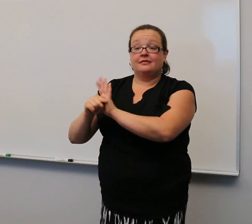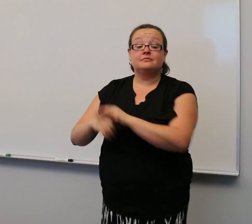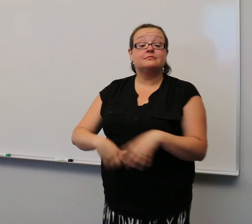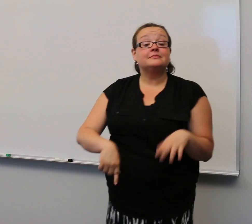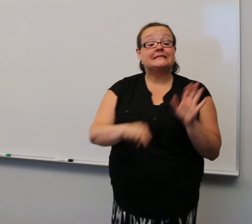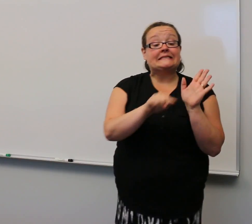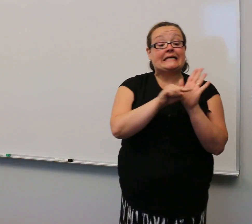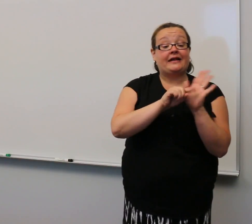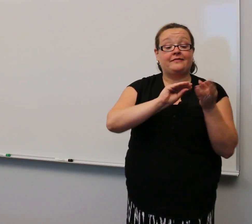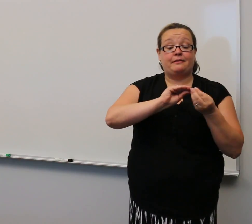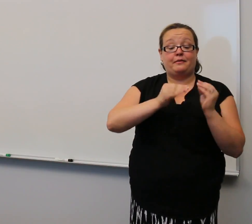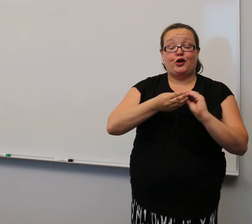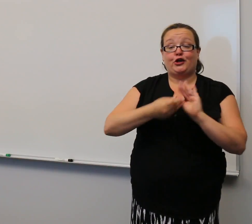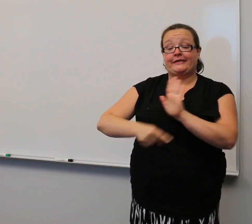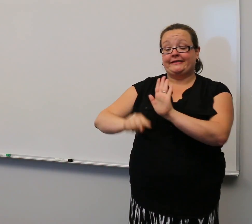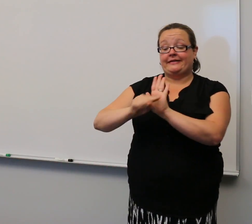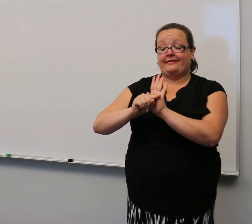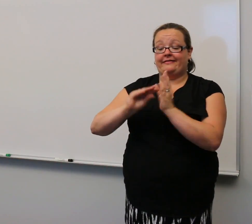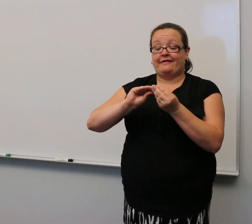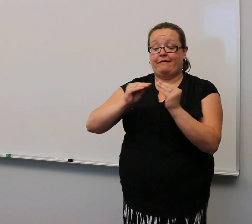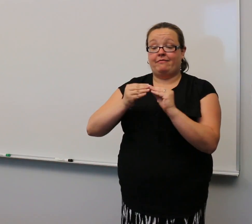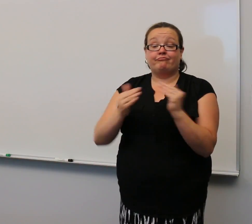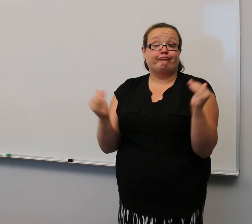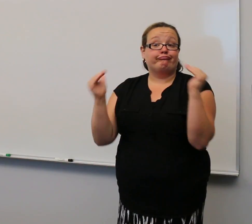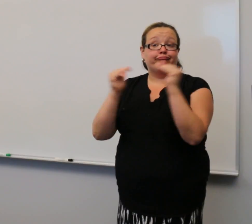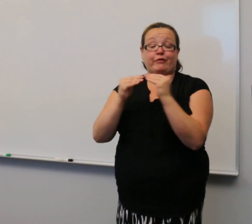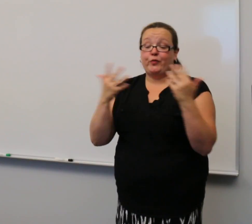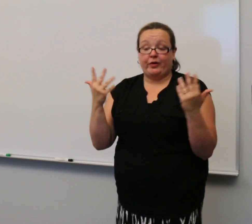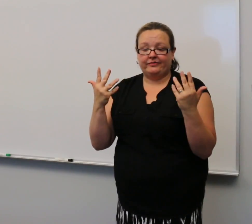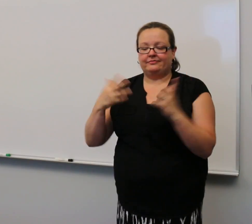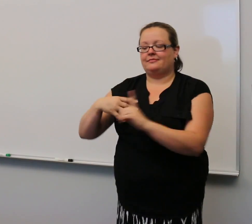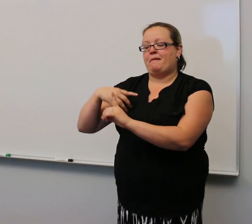multiply them or divide them, my overall answer is positive.